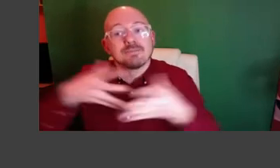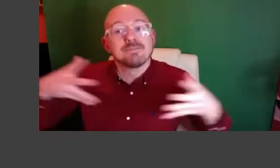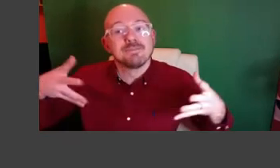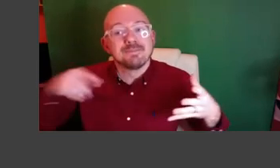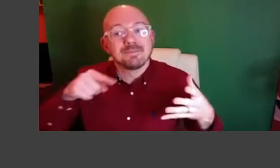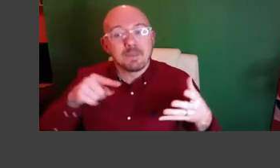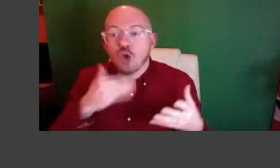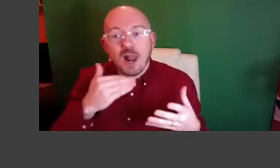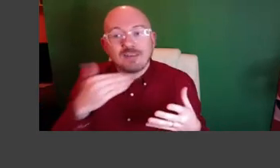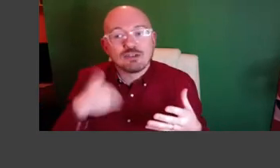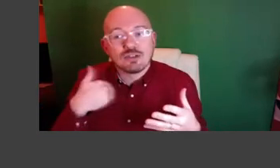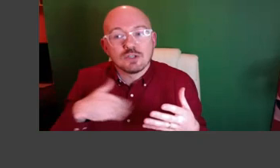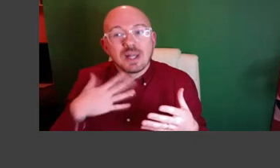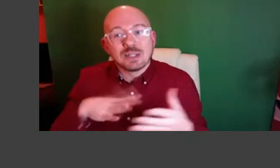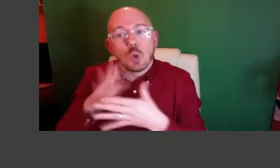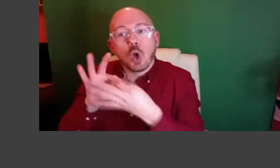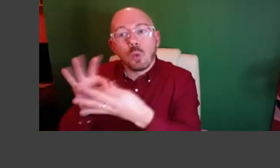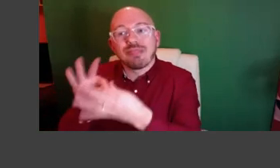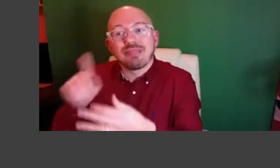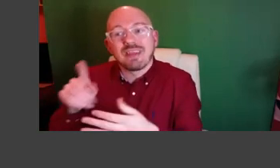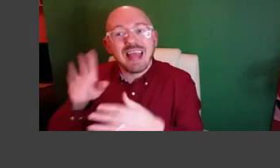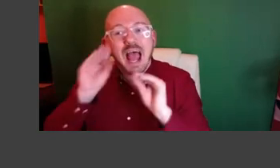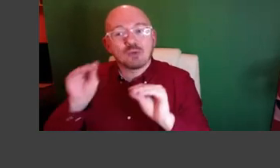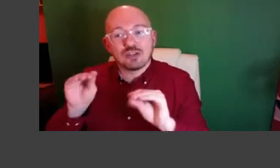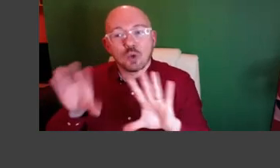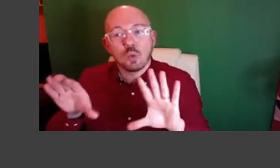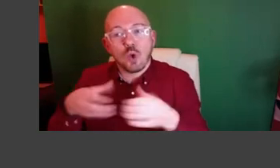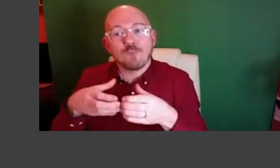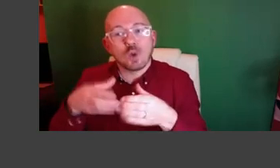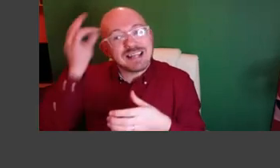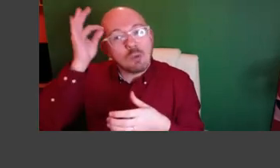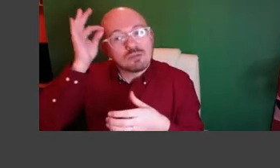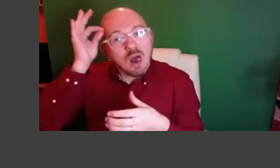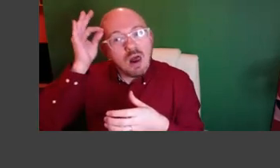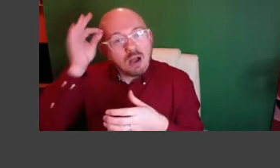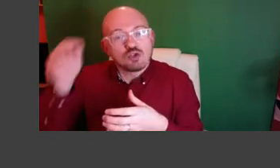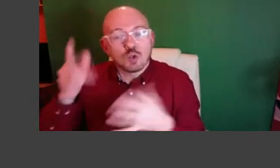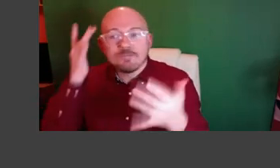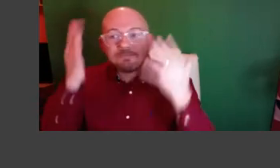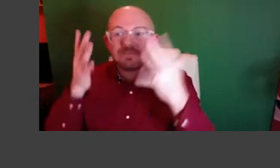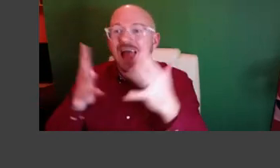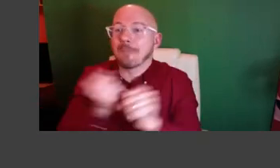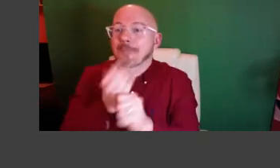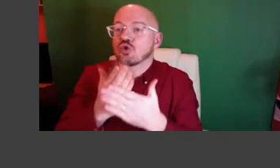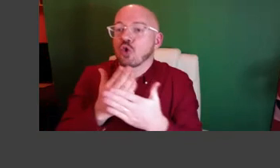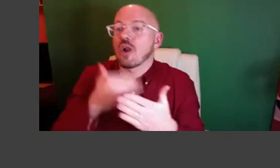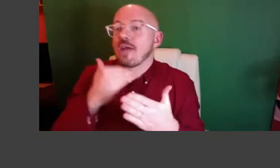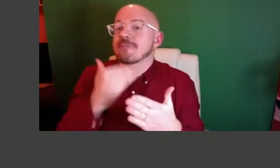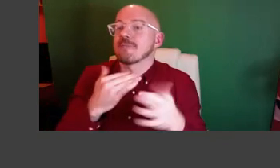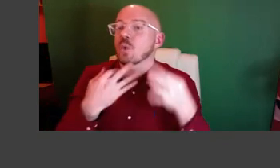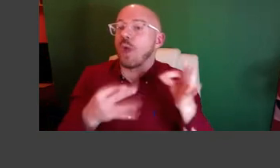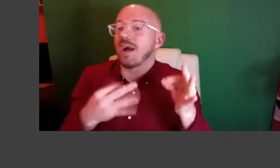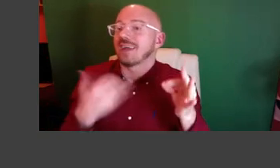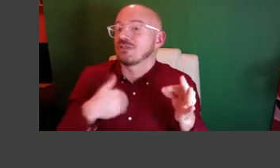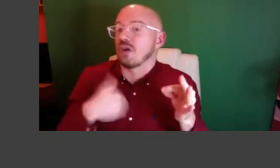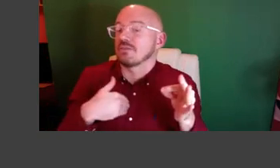Unfortunately, like Scotland, we don't have enough BSL teachers, qualified BSL teachers in Wales. So we